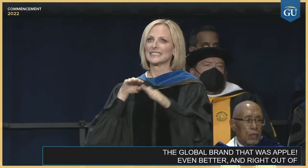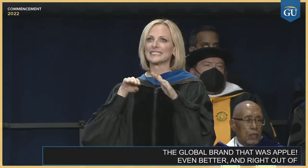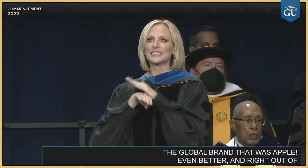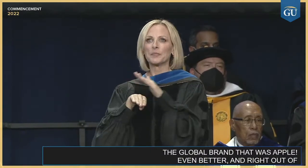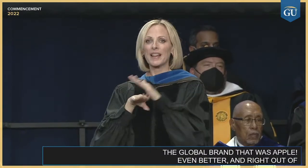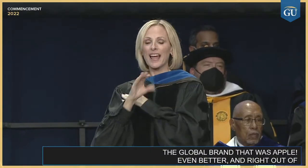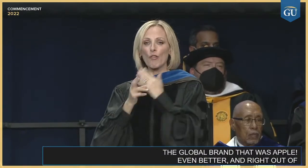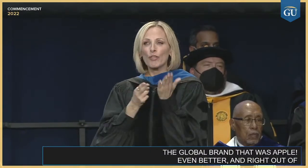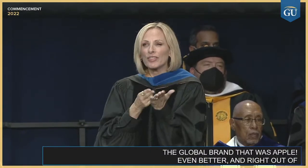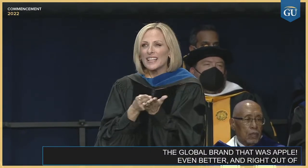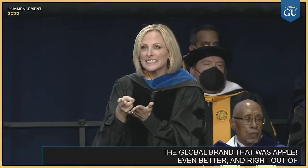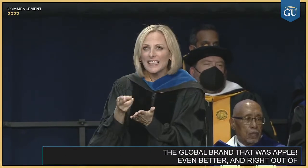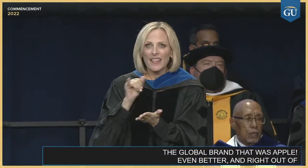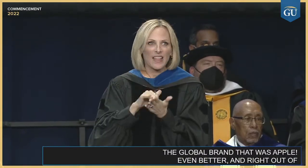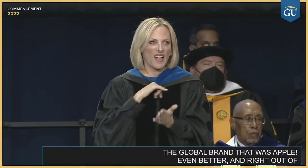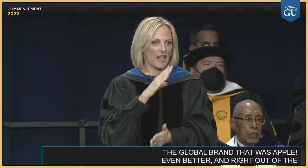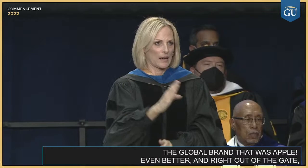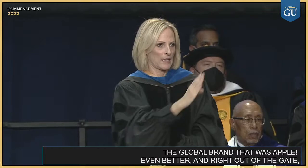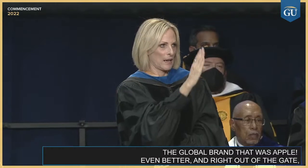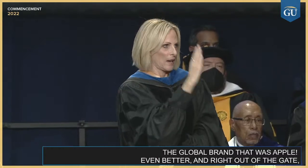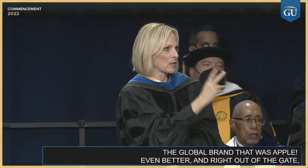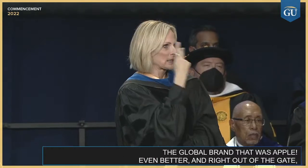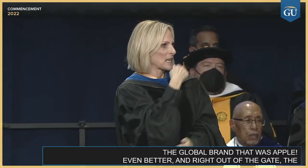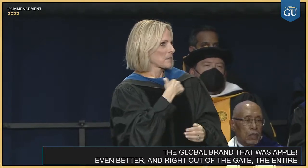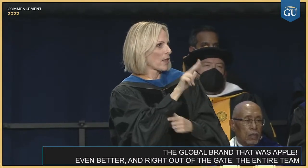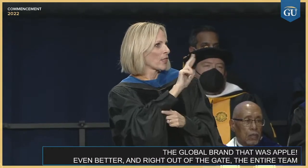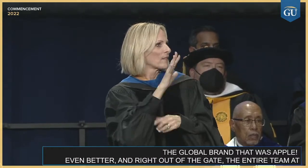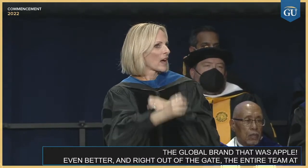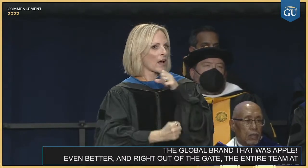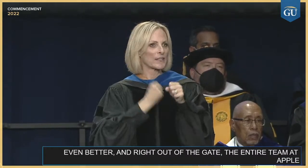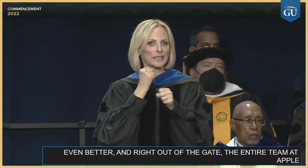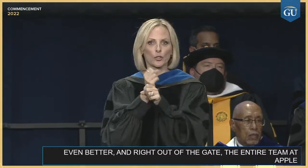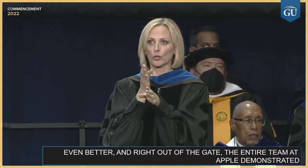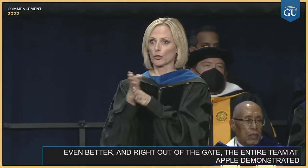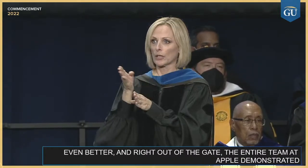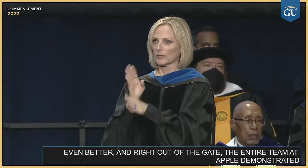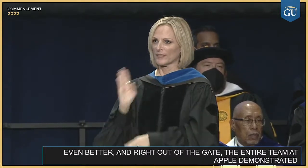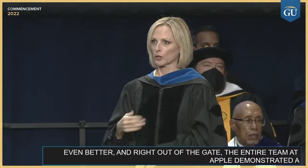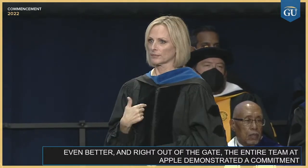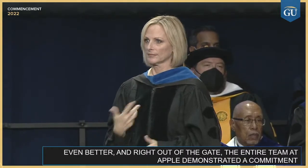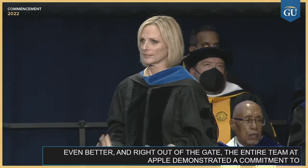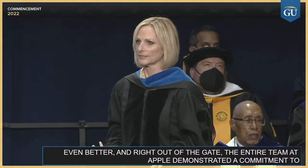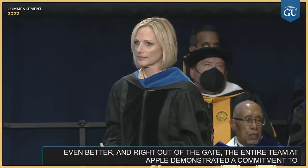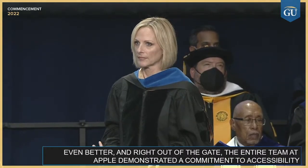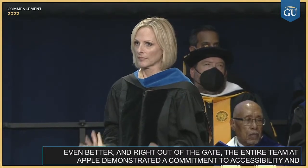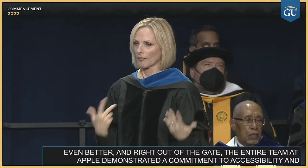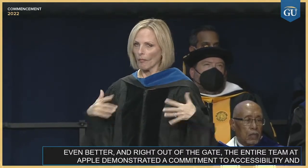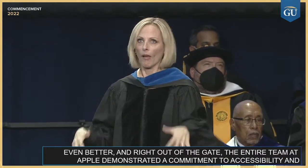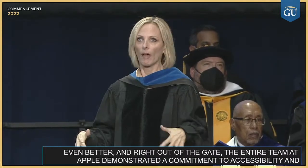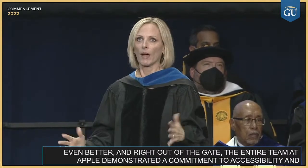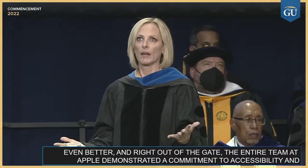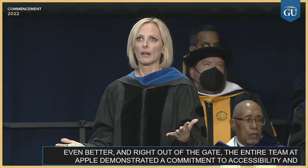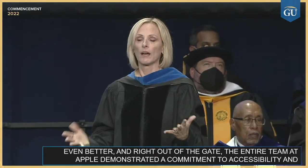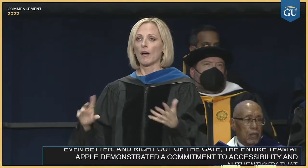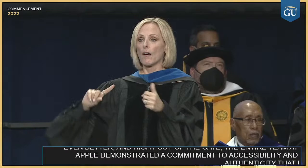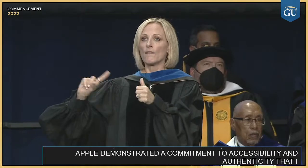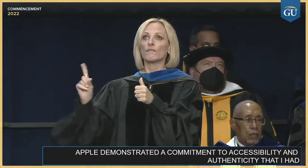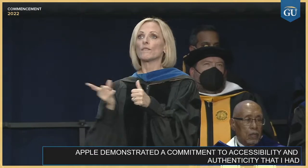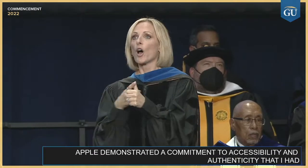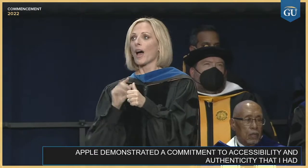to accessibility and authenticity that I had never seen in my 35-year career. First of all,